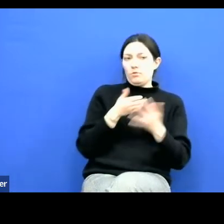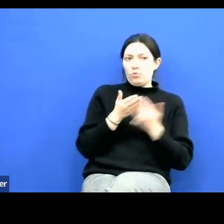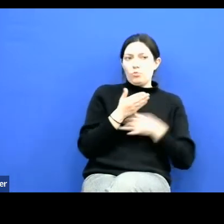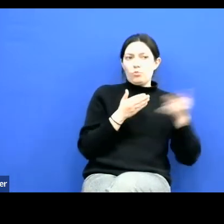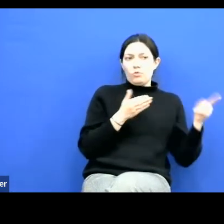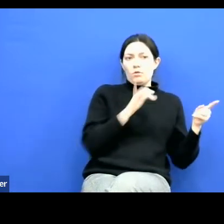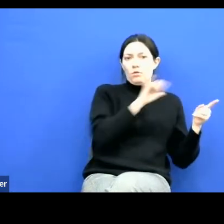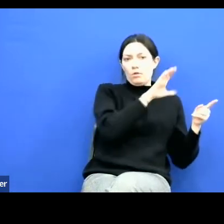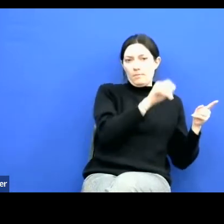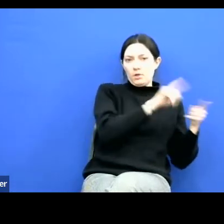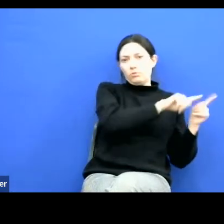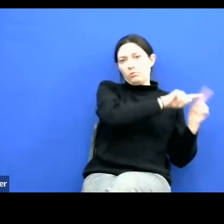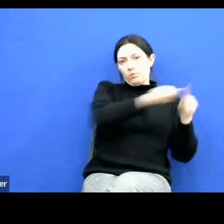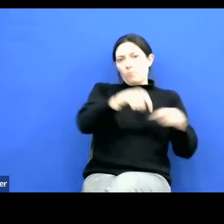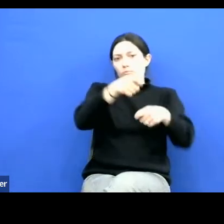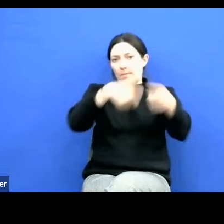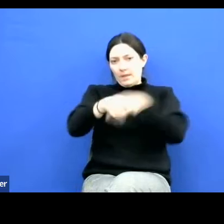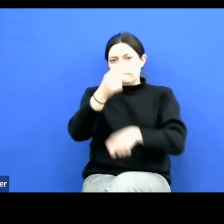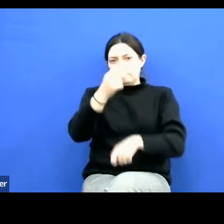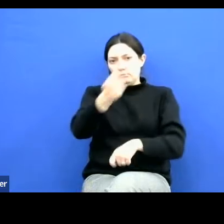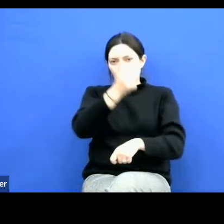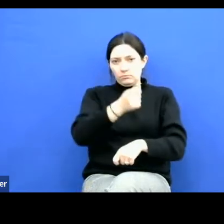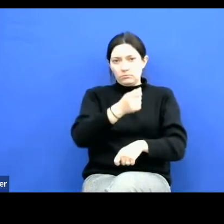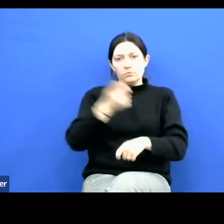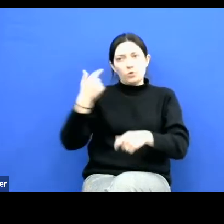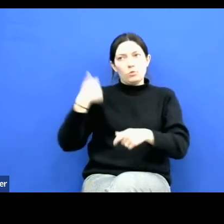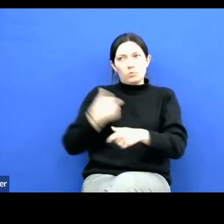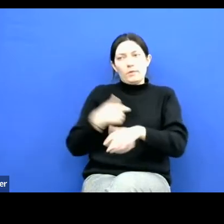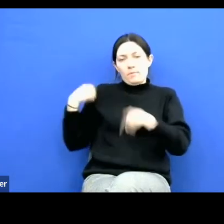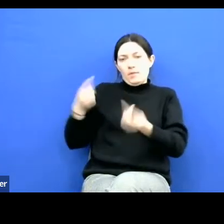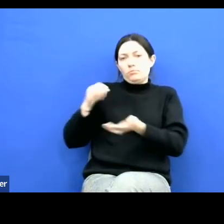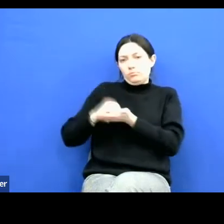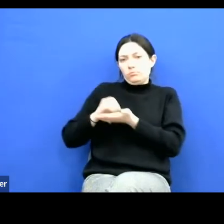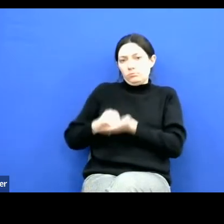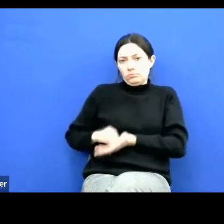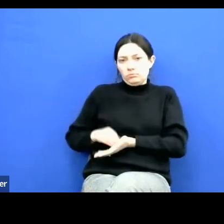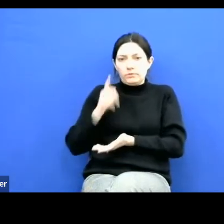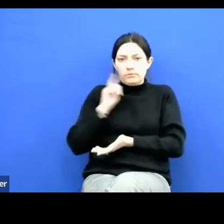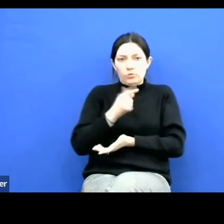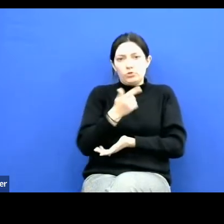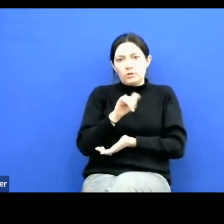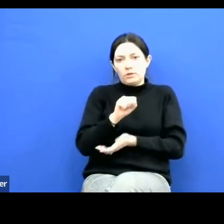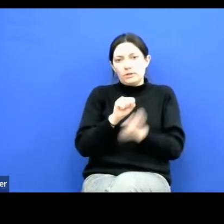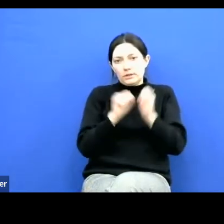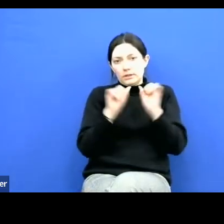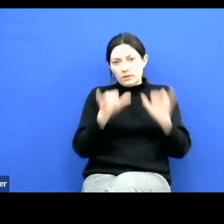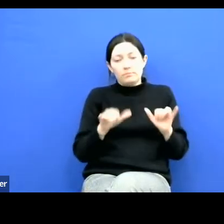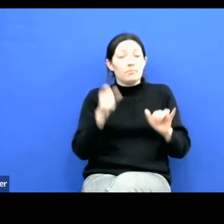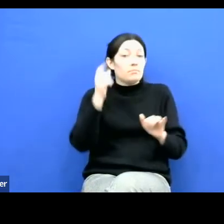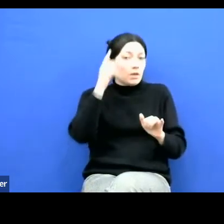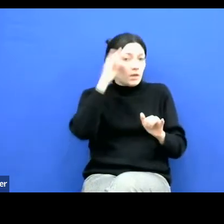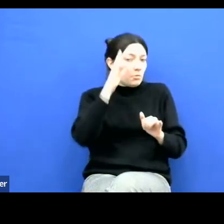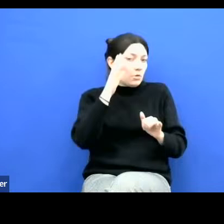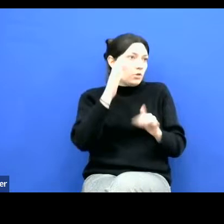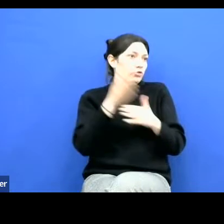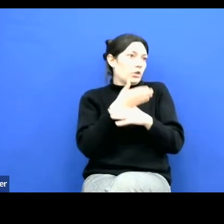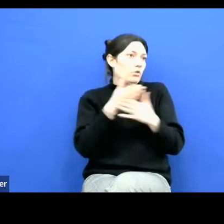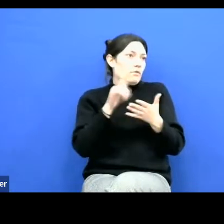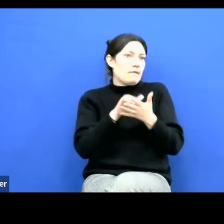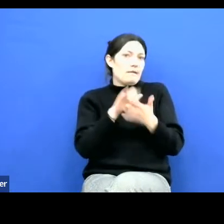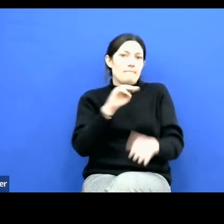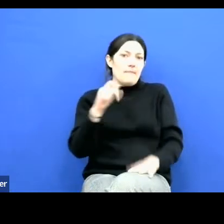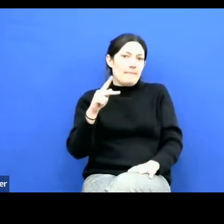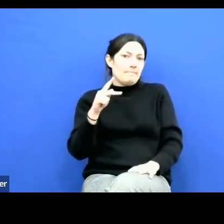some of the first ones replaced. So they've been recording that in the GIS system, but I'll share you with that map he just sent